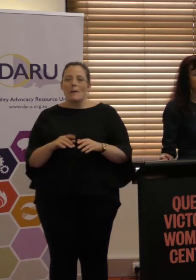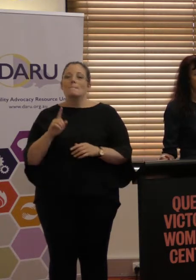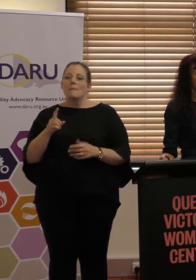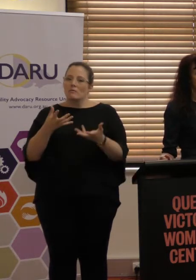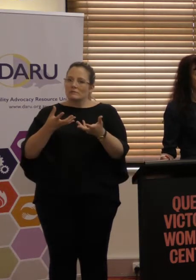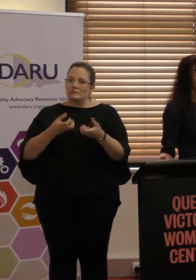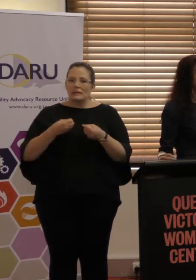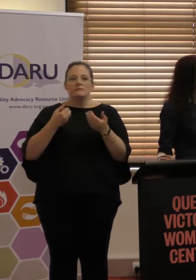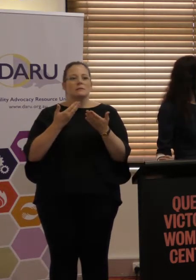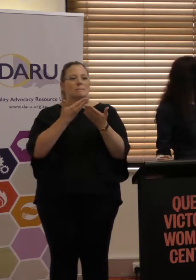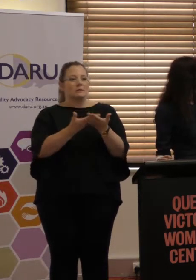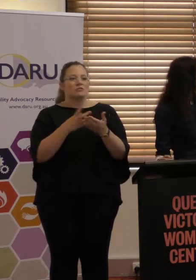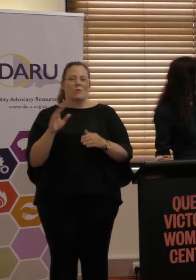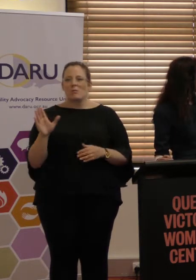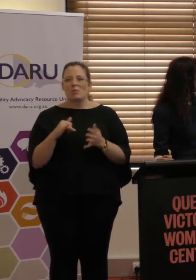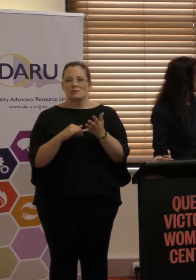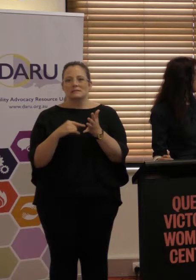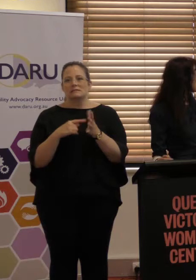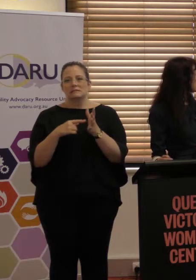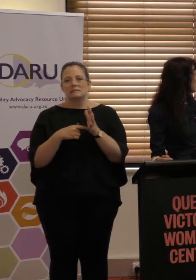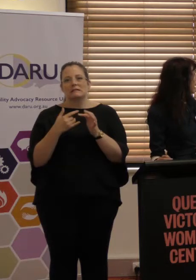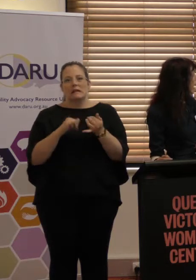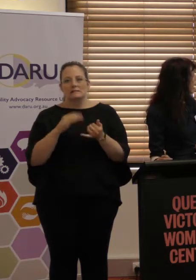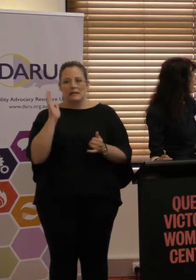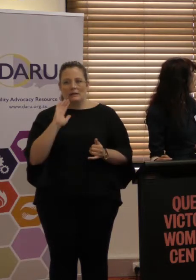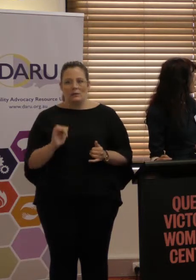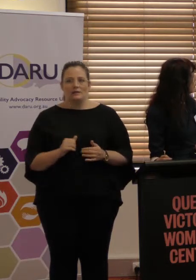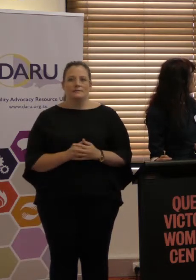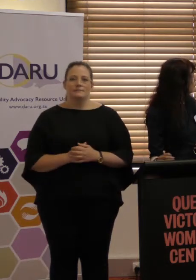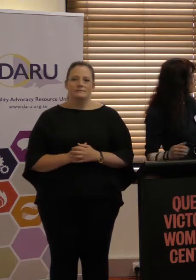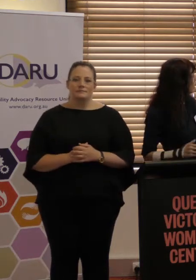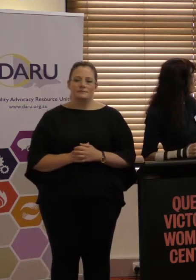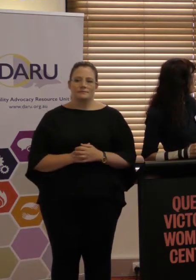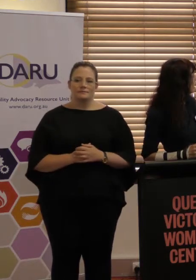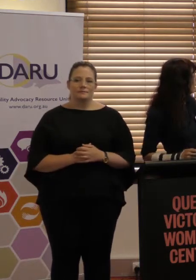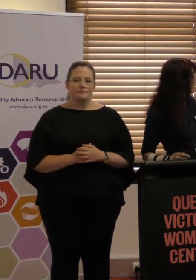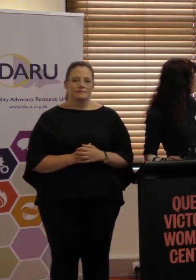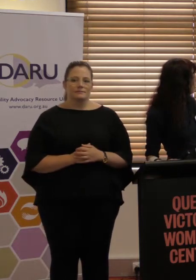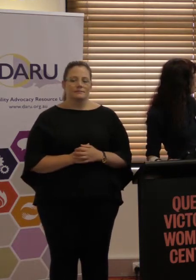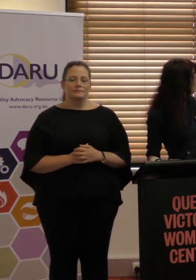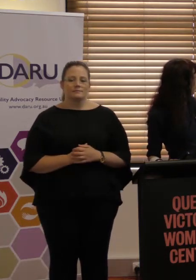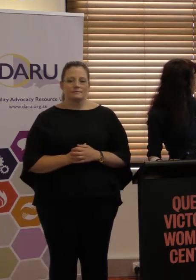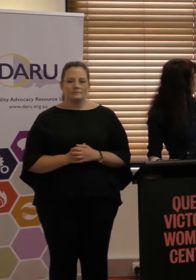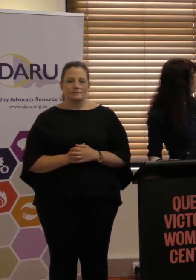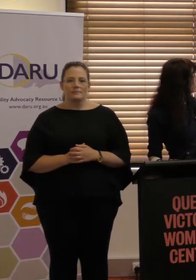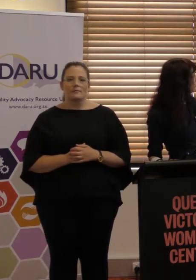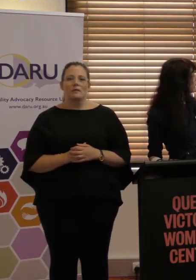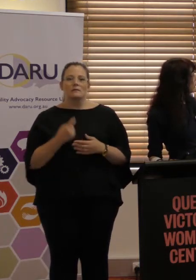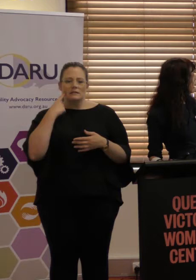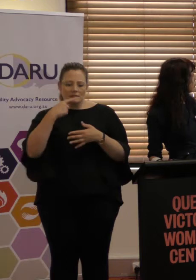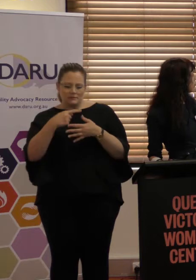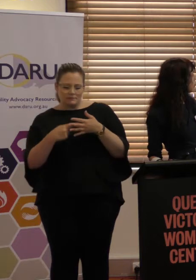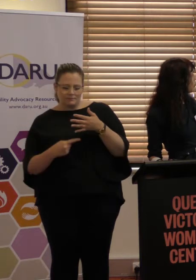submissions from almost every state, if not every state. And the third from the